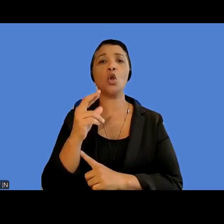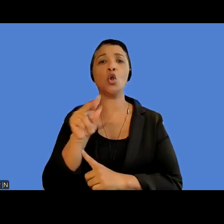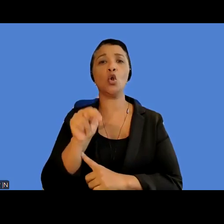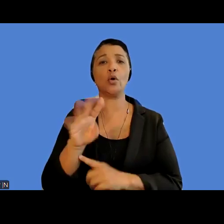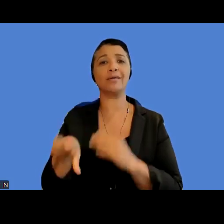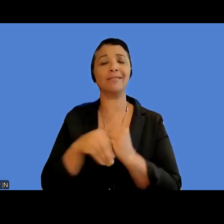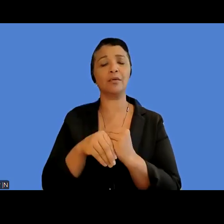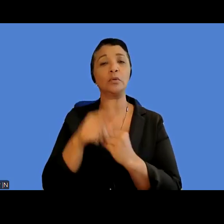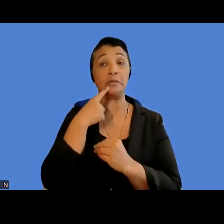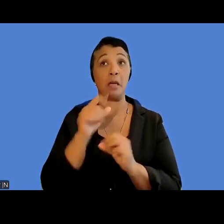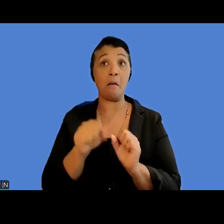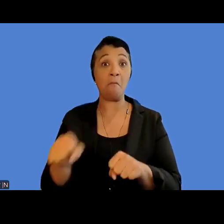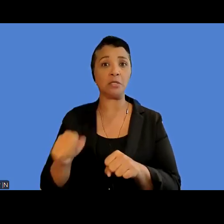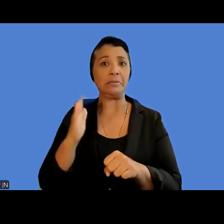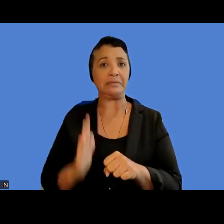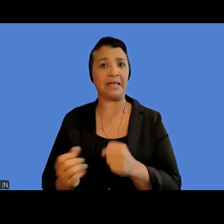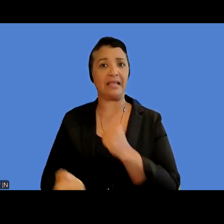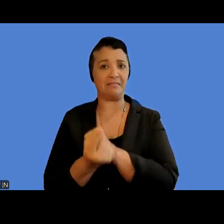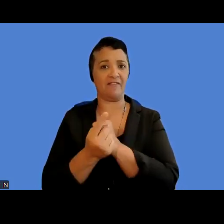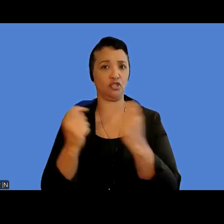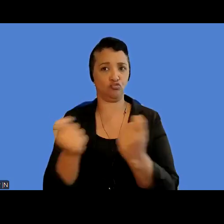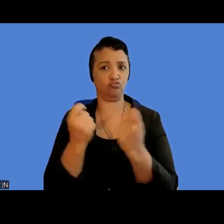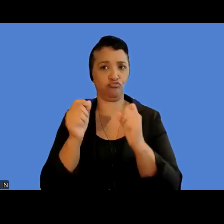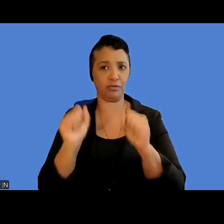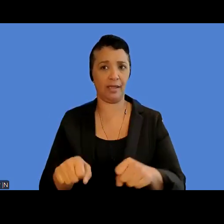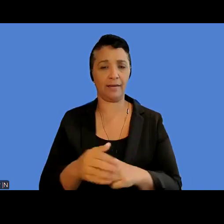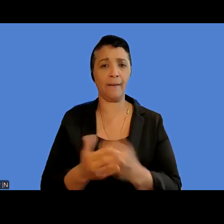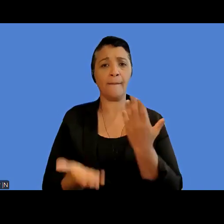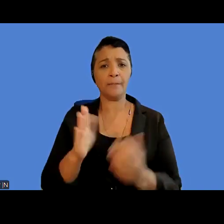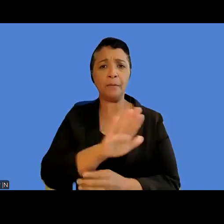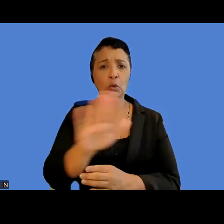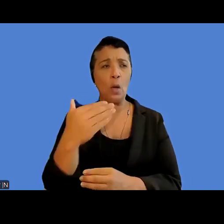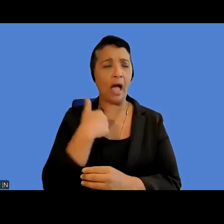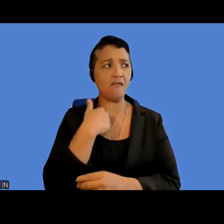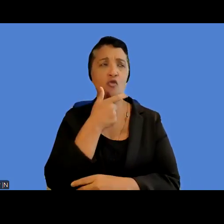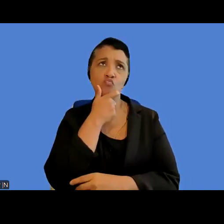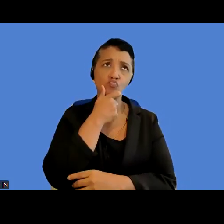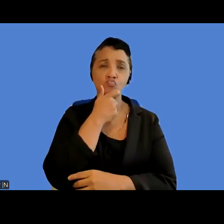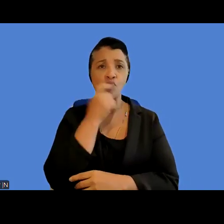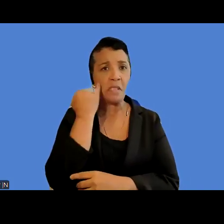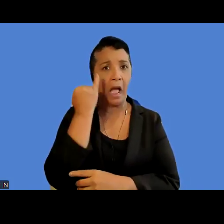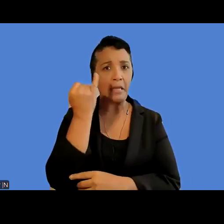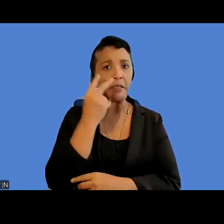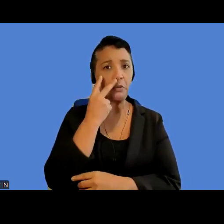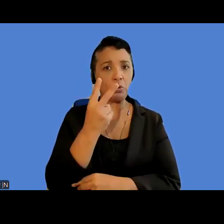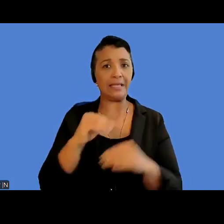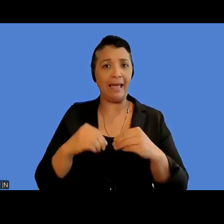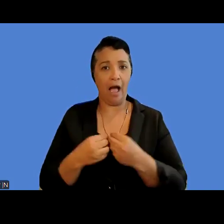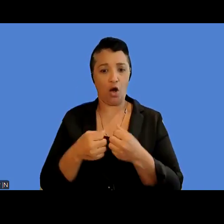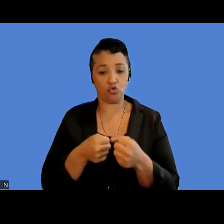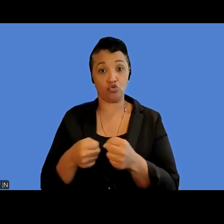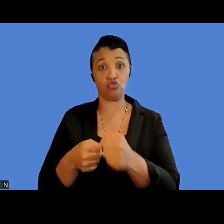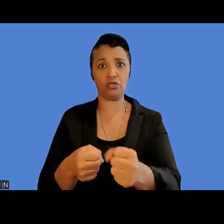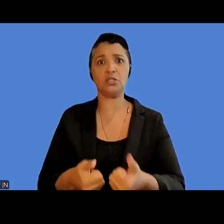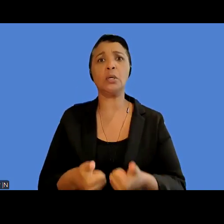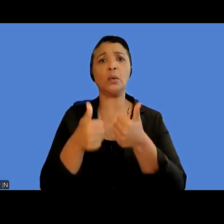the possibility to have maybe side events. And maybe you have any other ideas about what kind of strategies we can use in